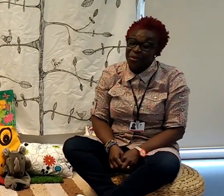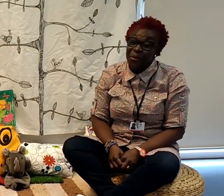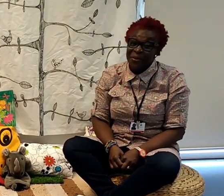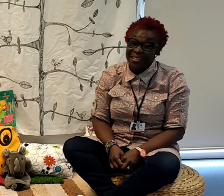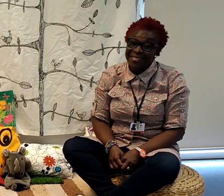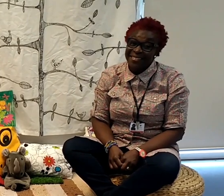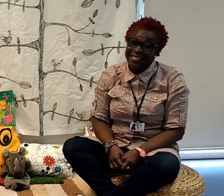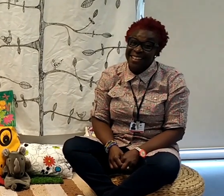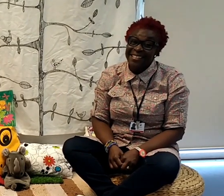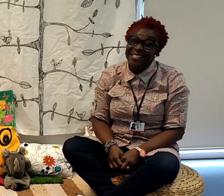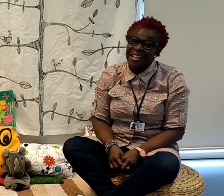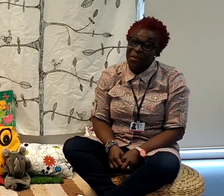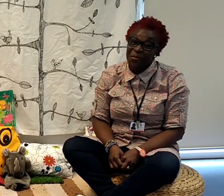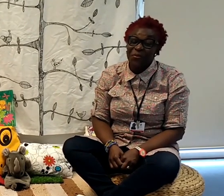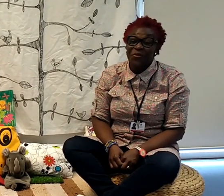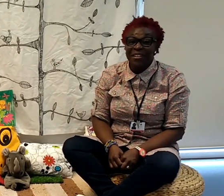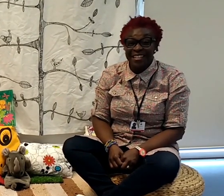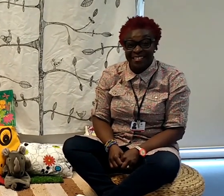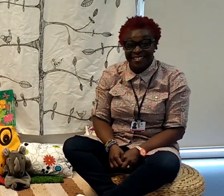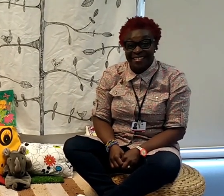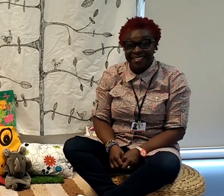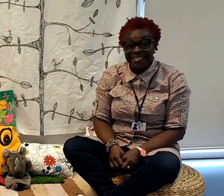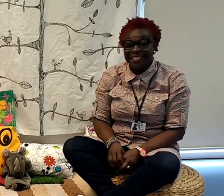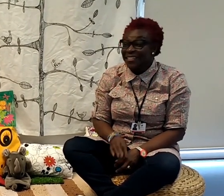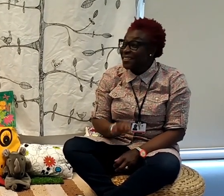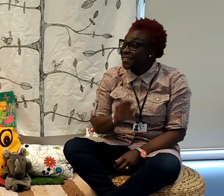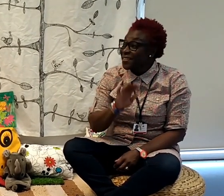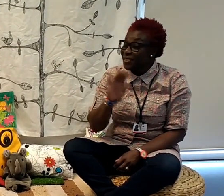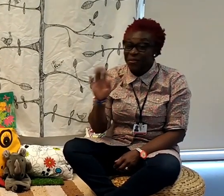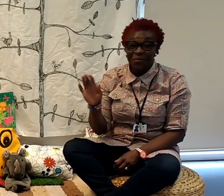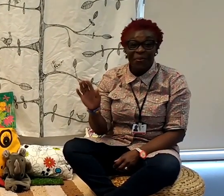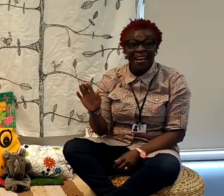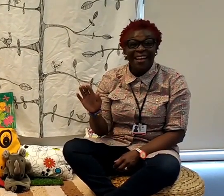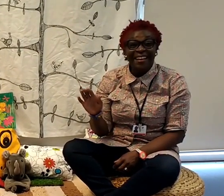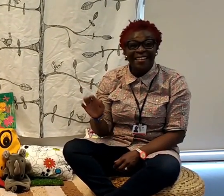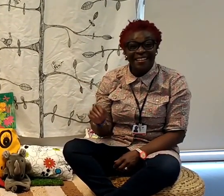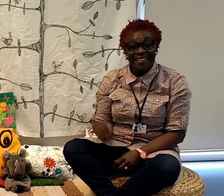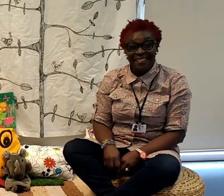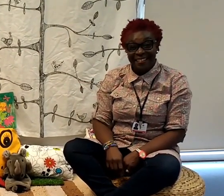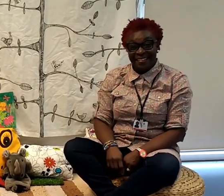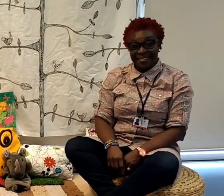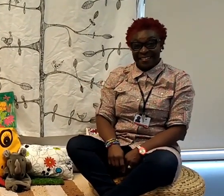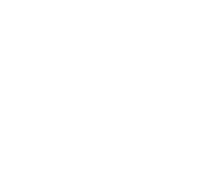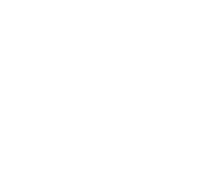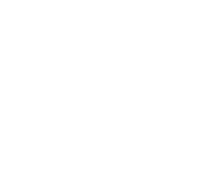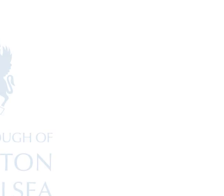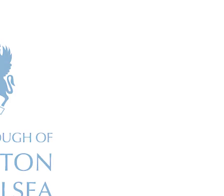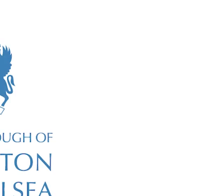Our story is now finished. Goodbye.